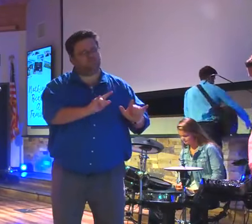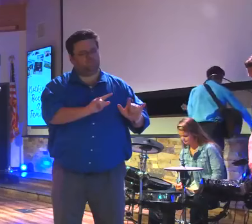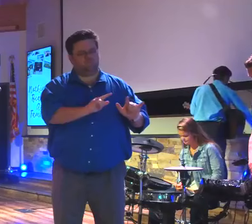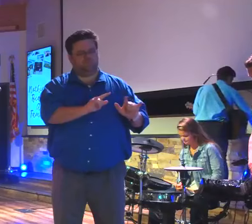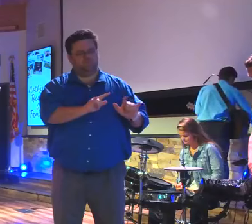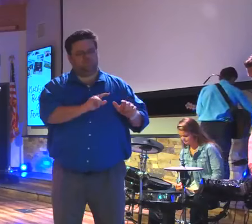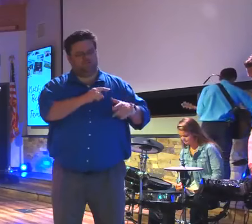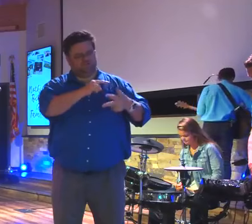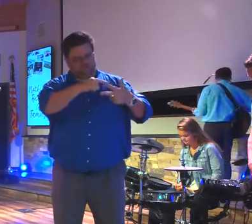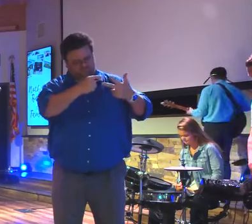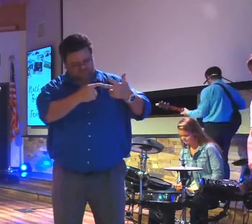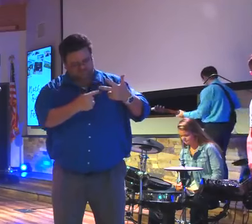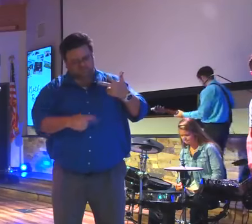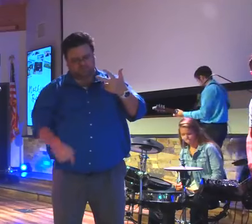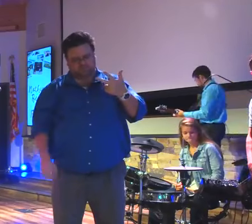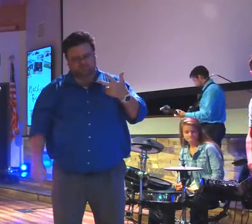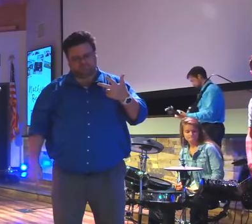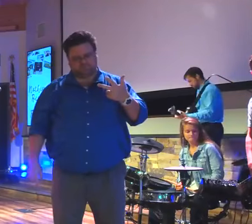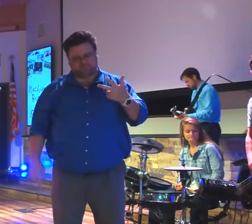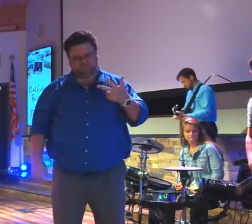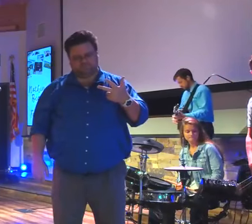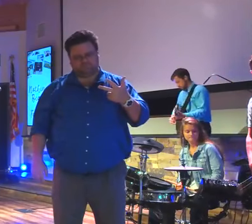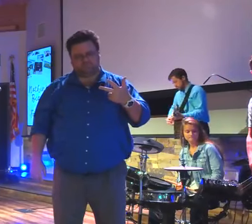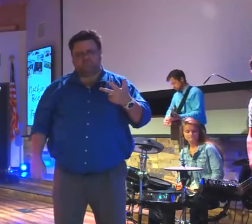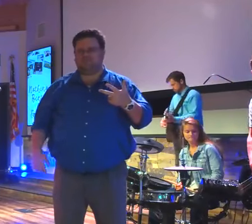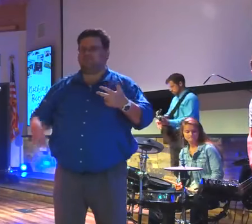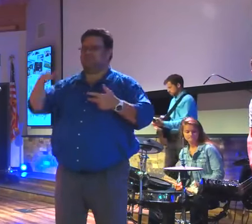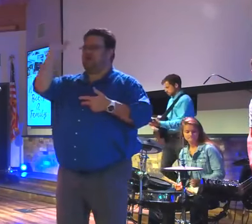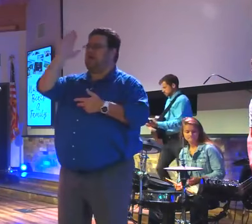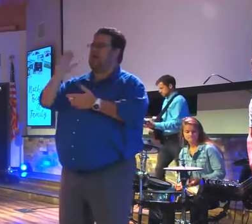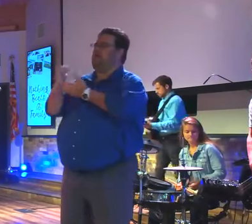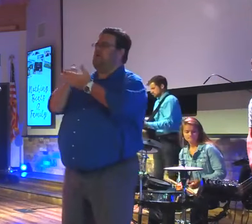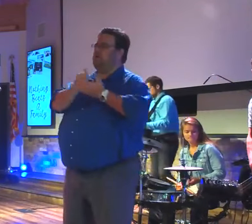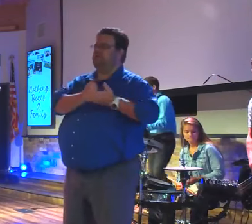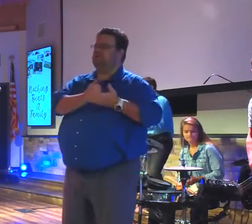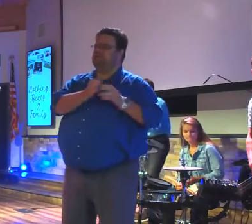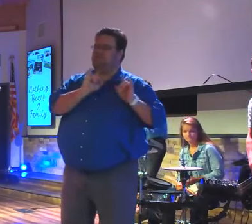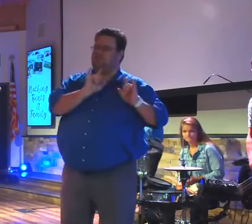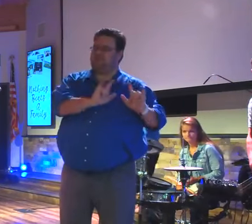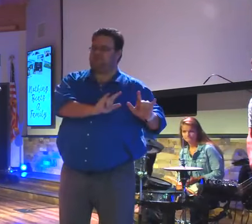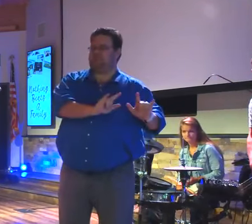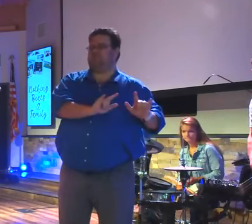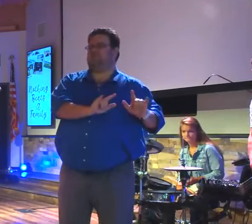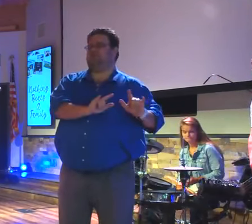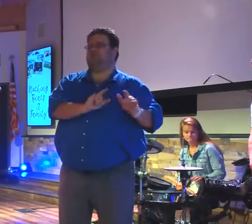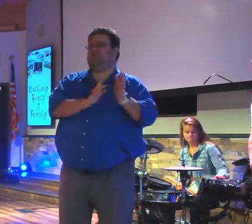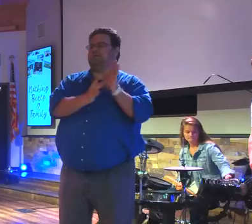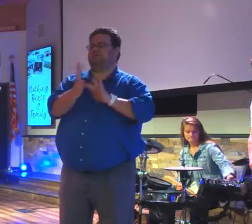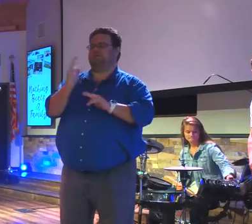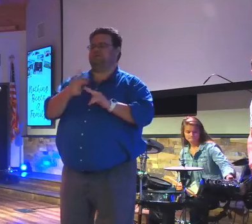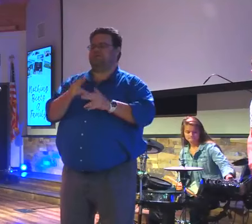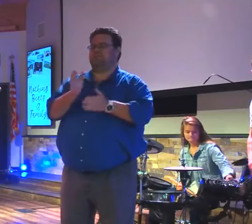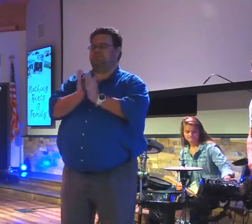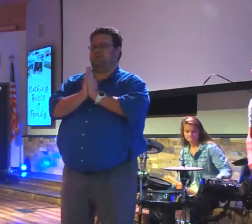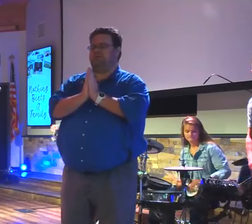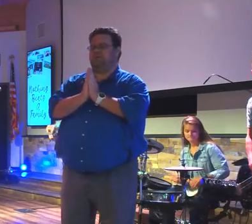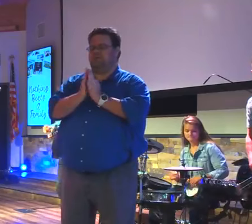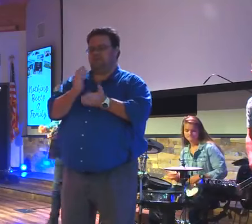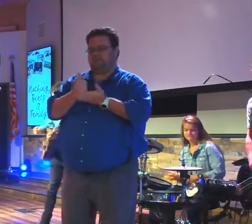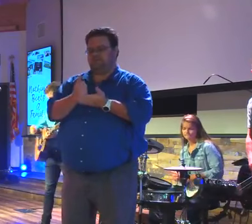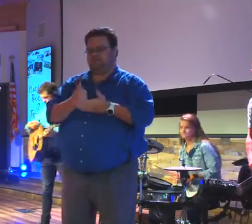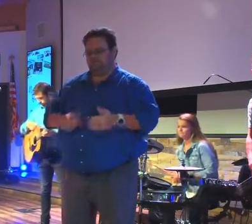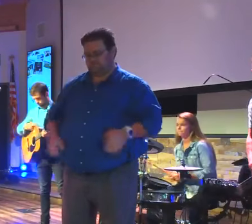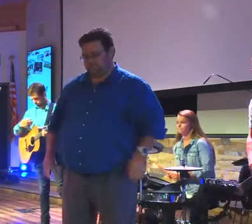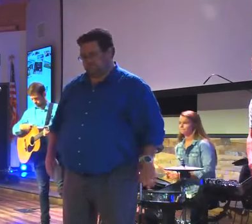kids when we give them these things. So God, help us to love them. For it's in Jesus' name we pray.